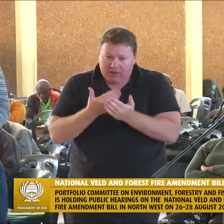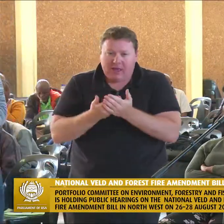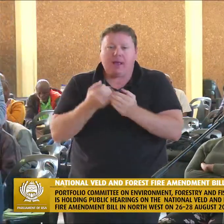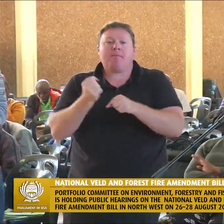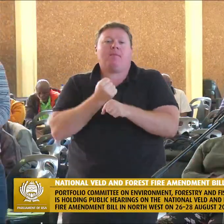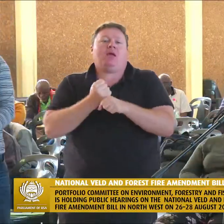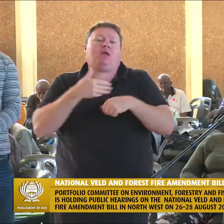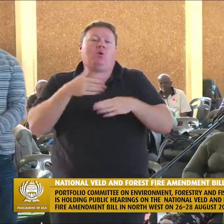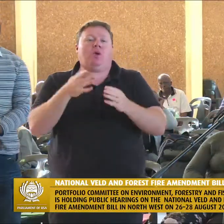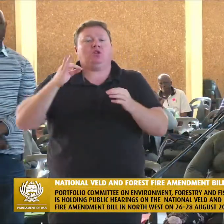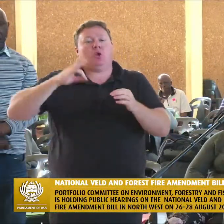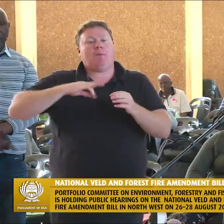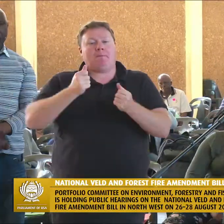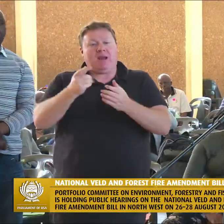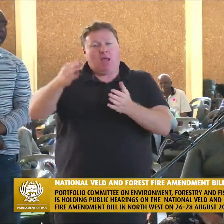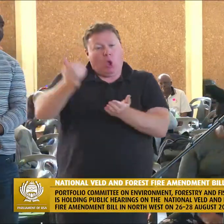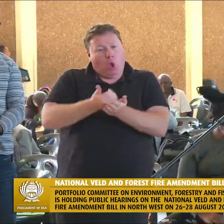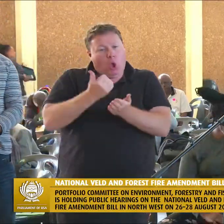muthalo